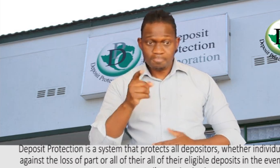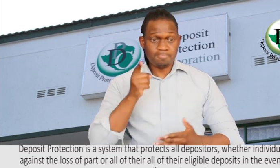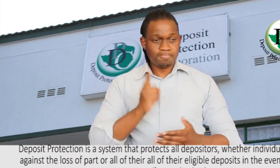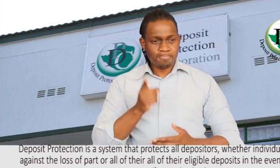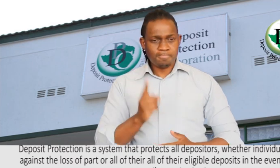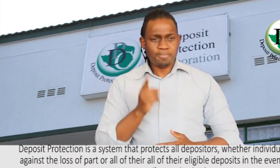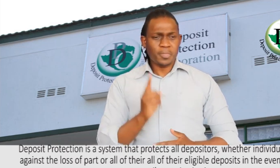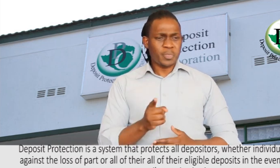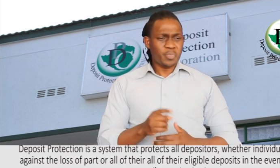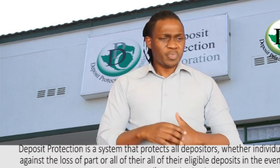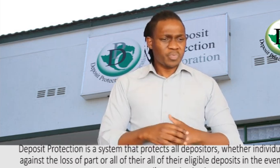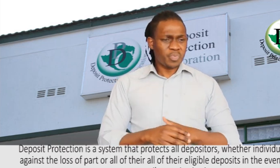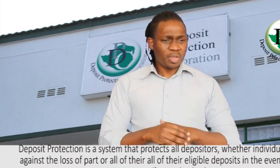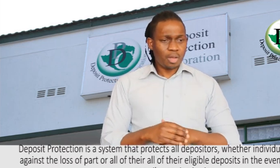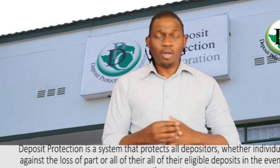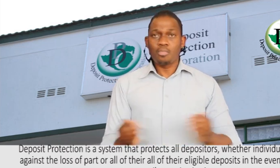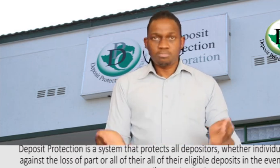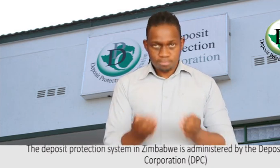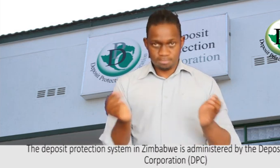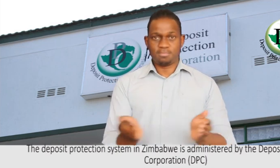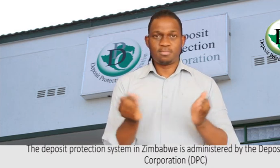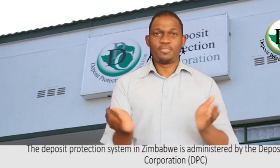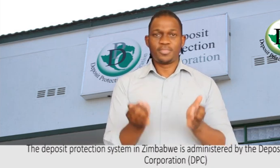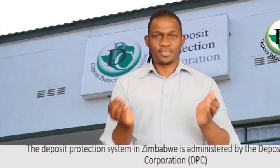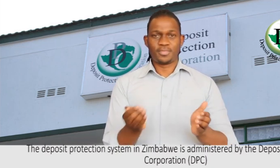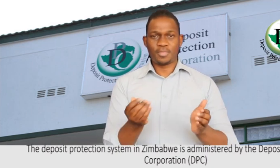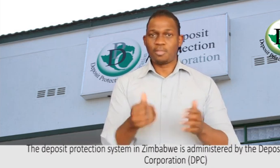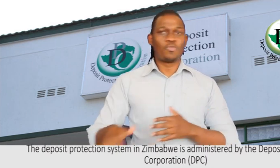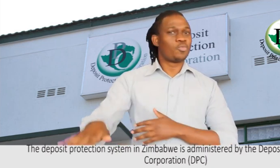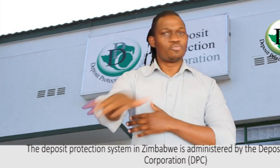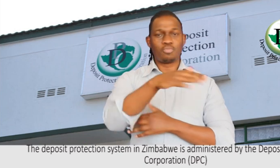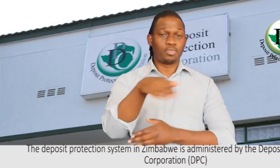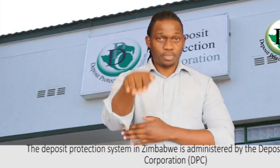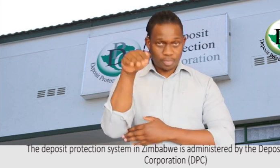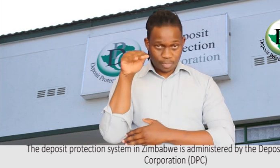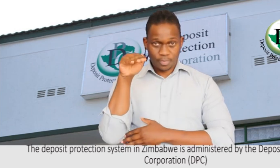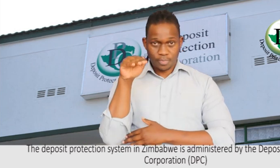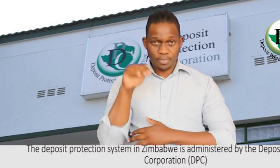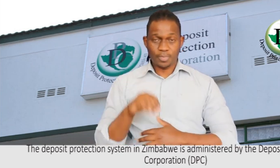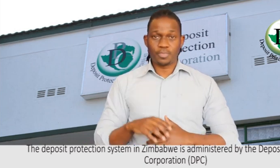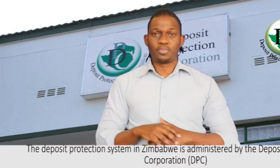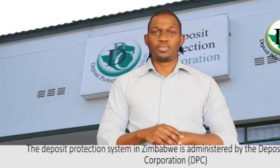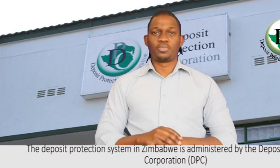contributory institution. The deposit protection system in Zimbabwe is administered by the Deposit Protection